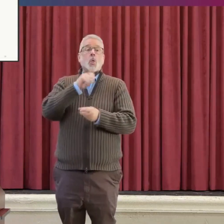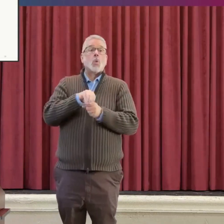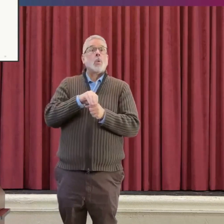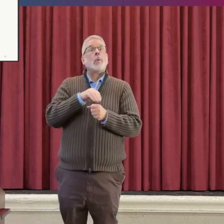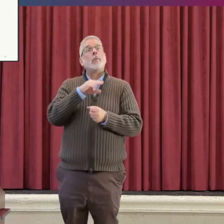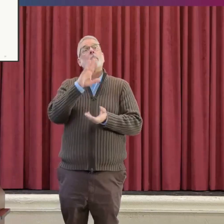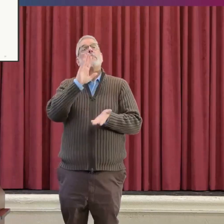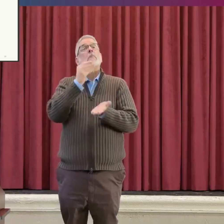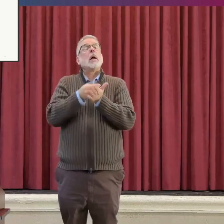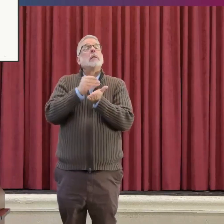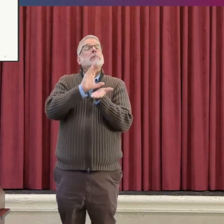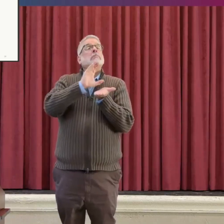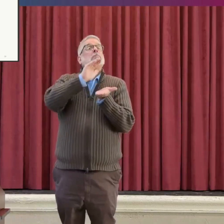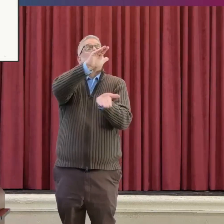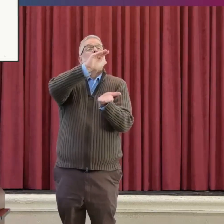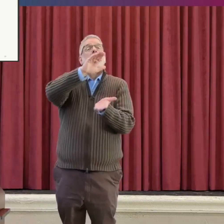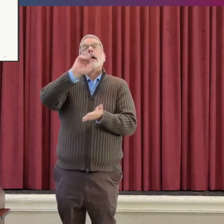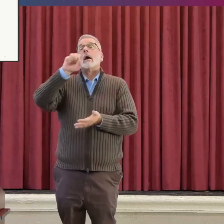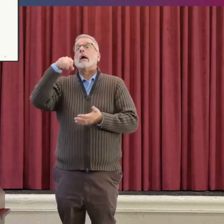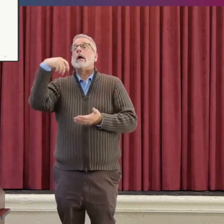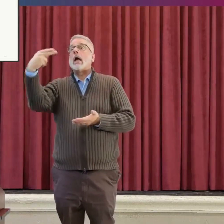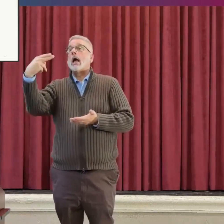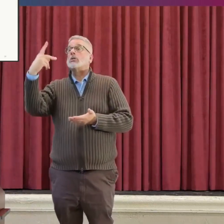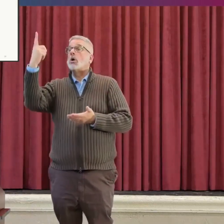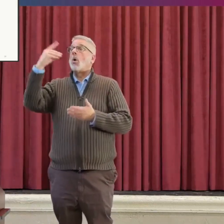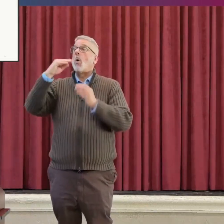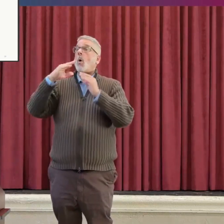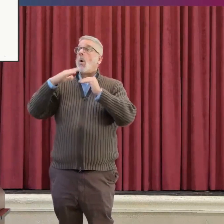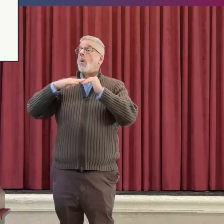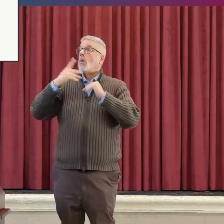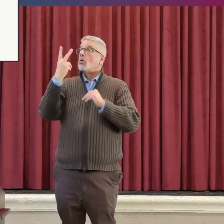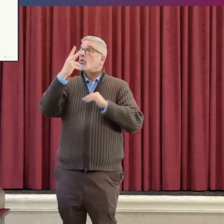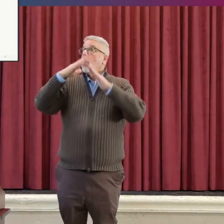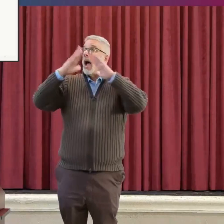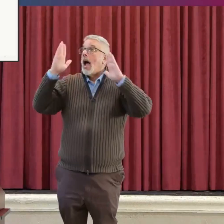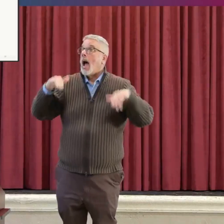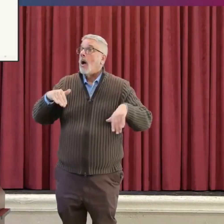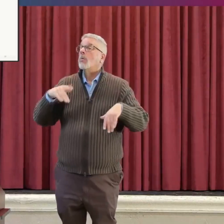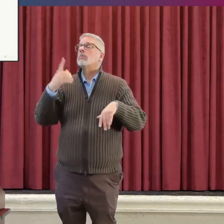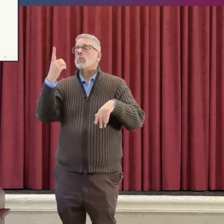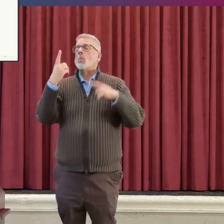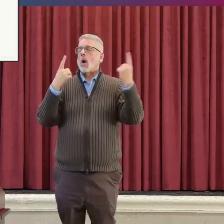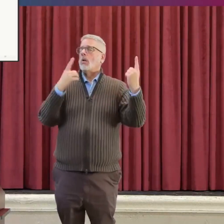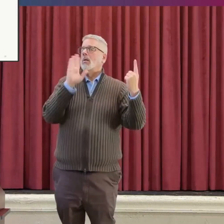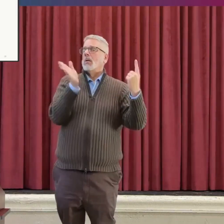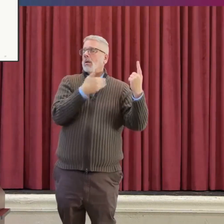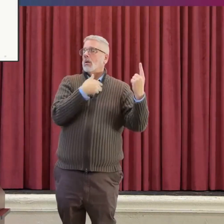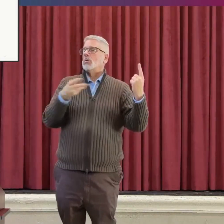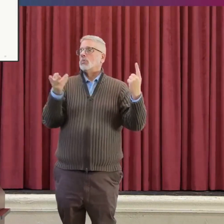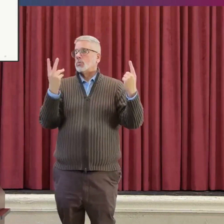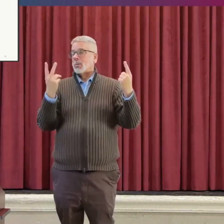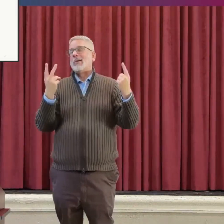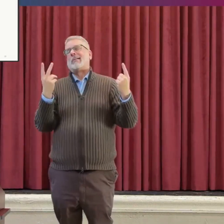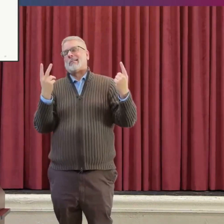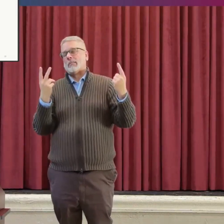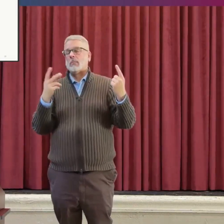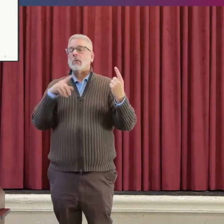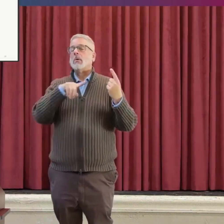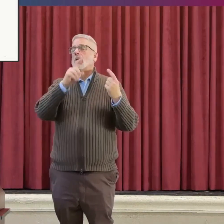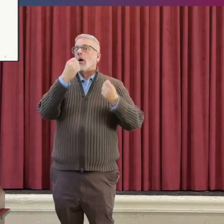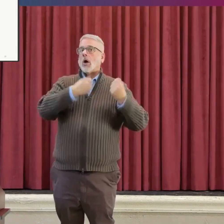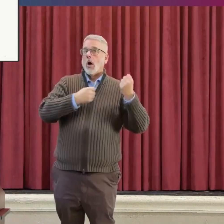bank account, cash, and anything over one home and one vehicle. And if you are